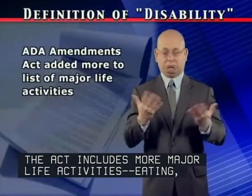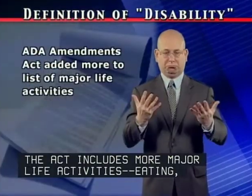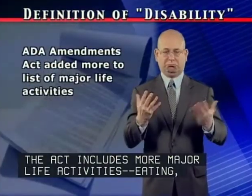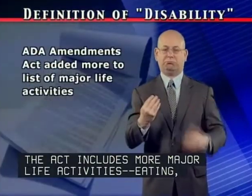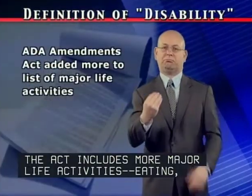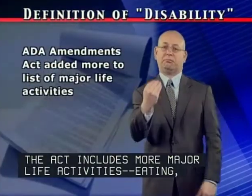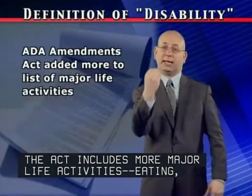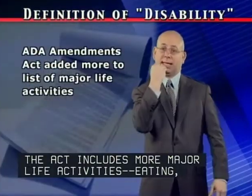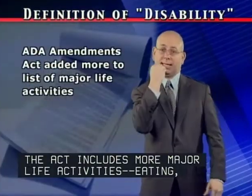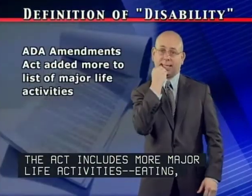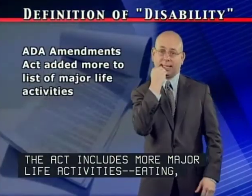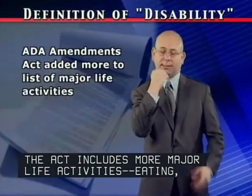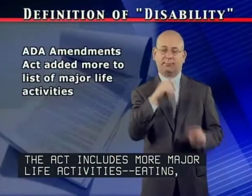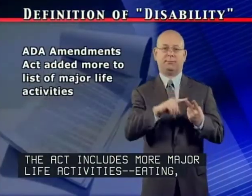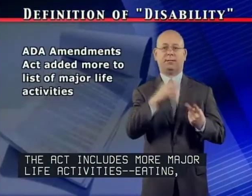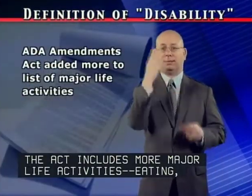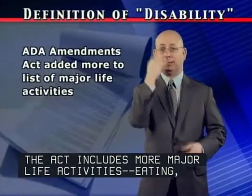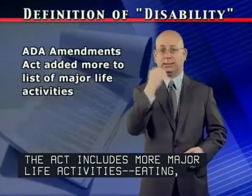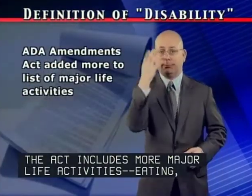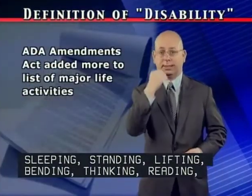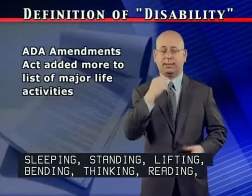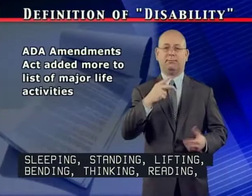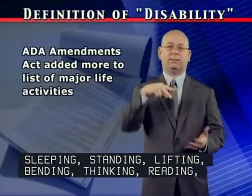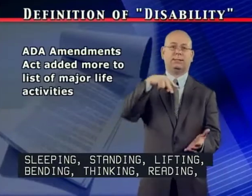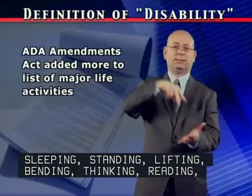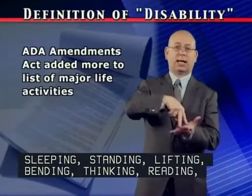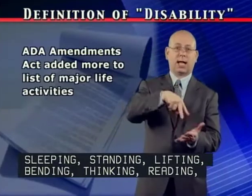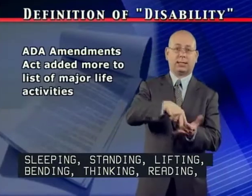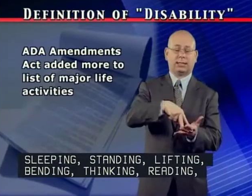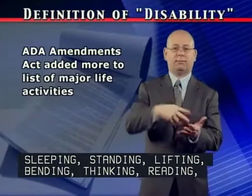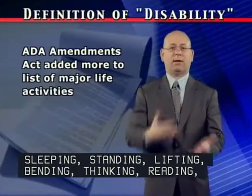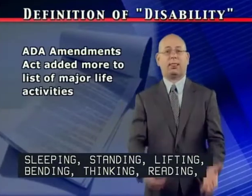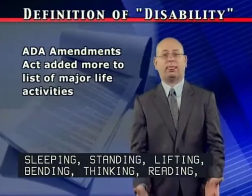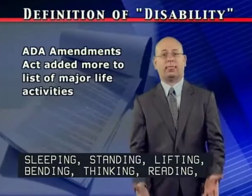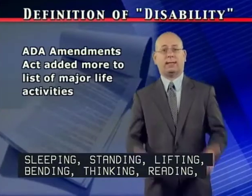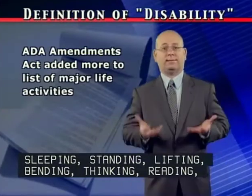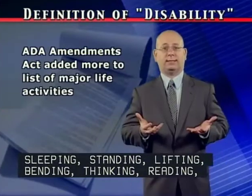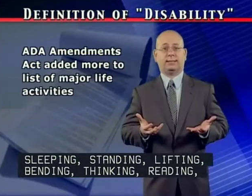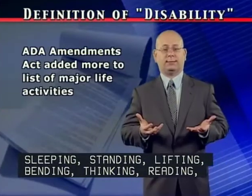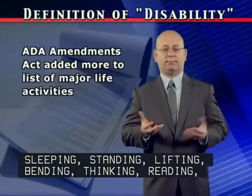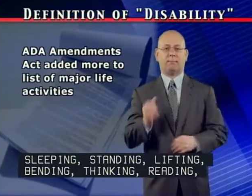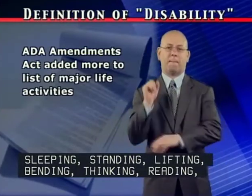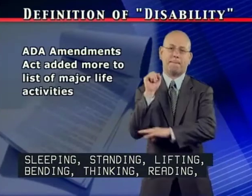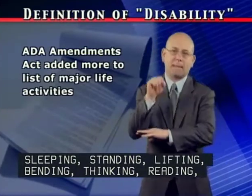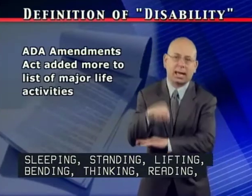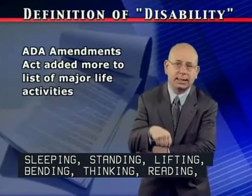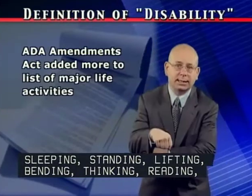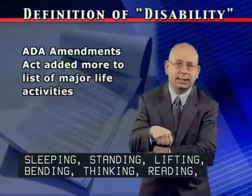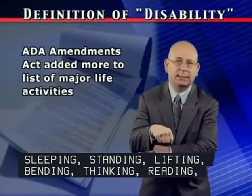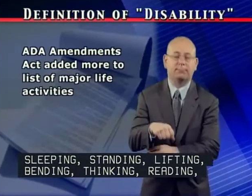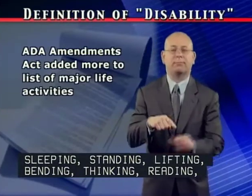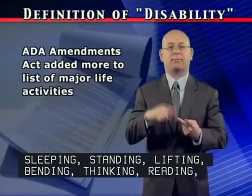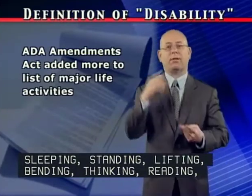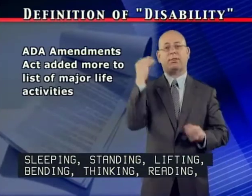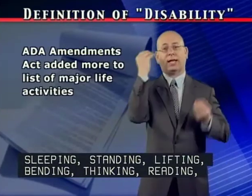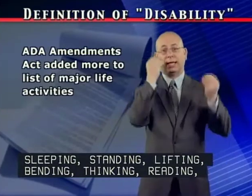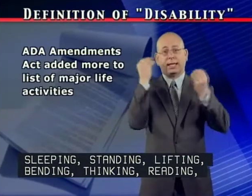activities: eating, sleeping, standing, lifting, bending,